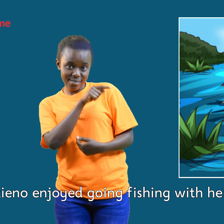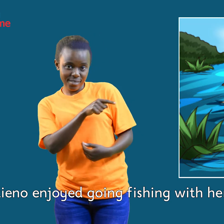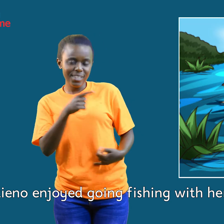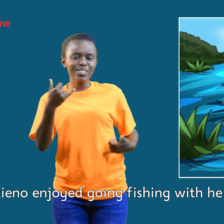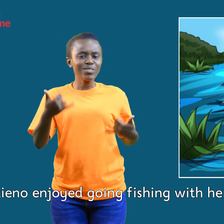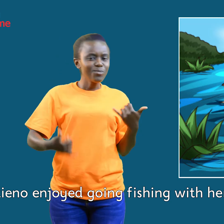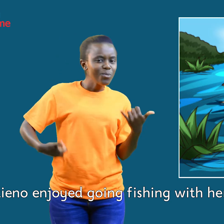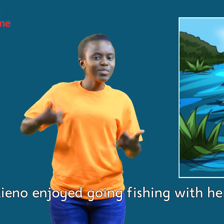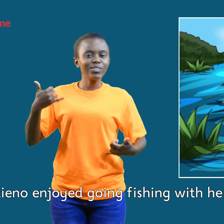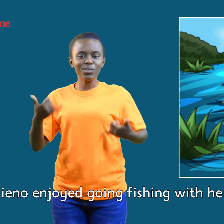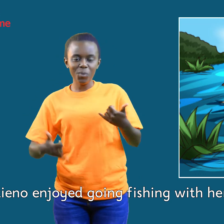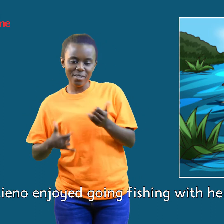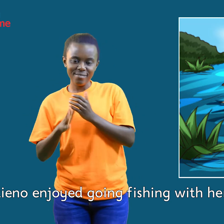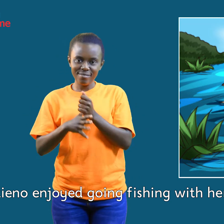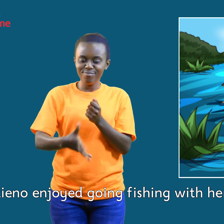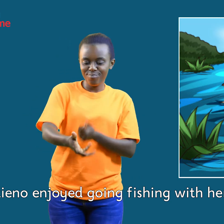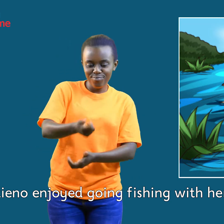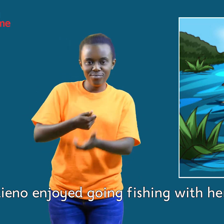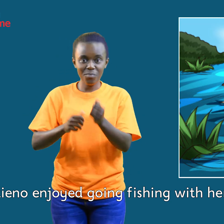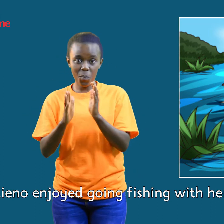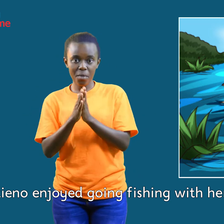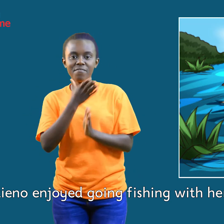Atieno enjoyed going fishing with her father.